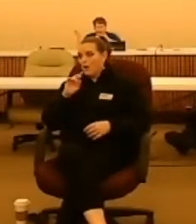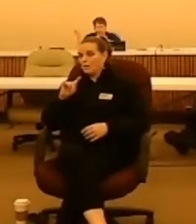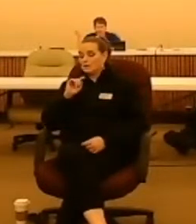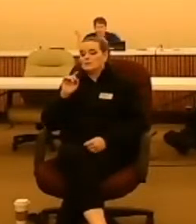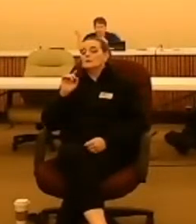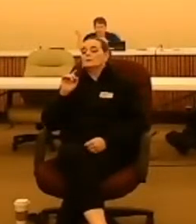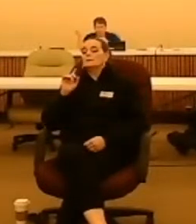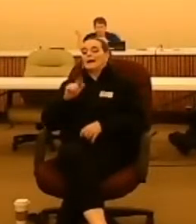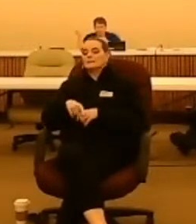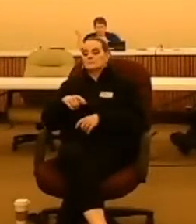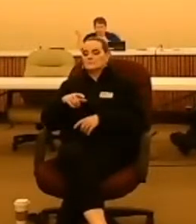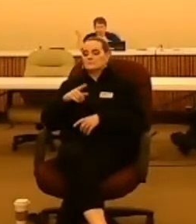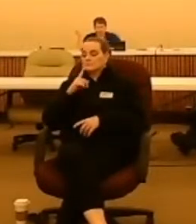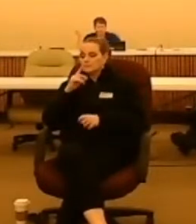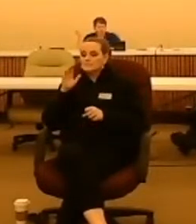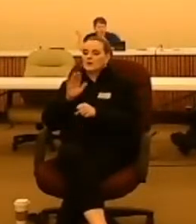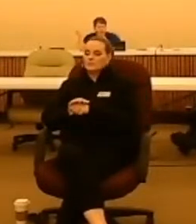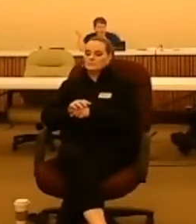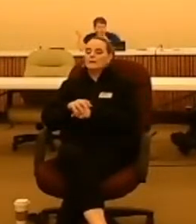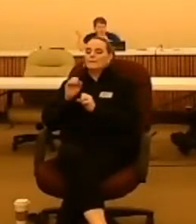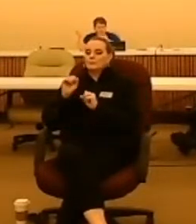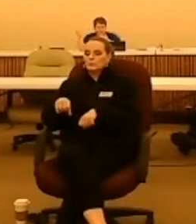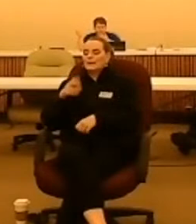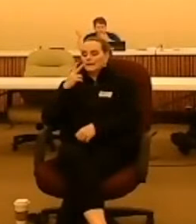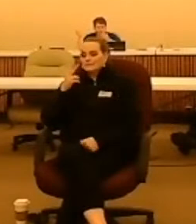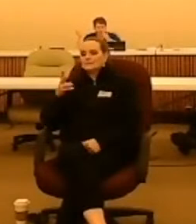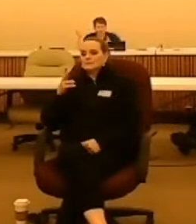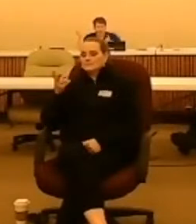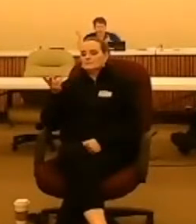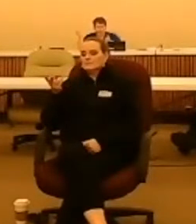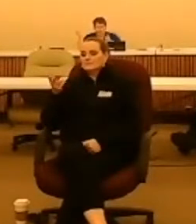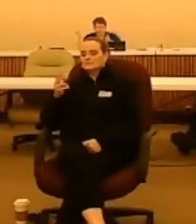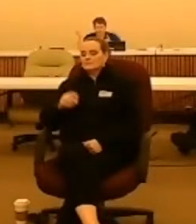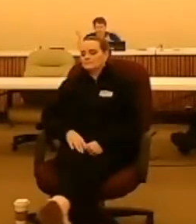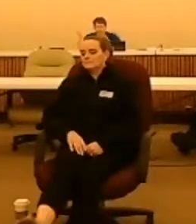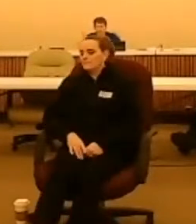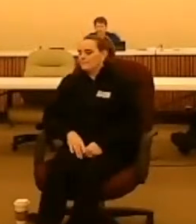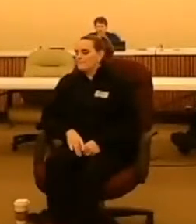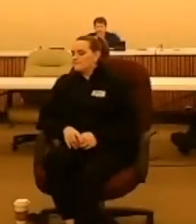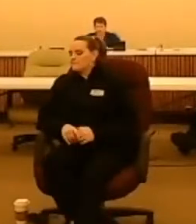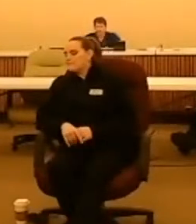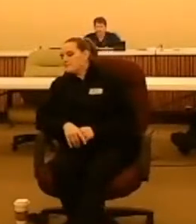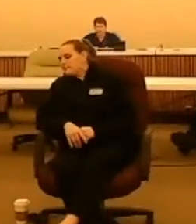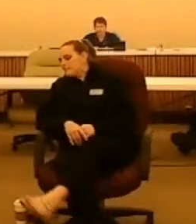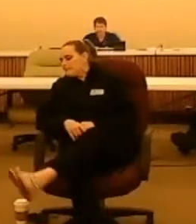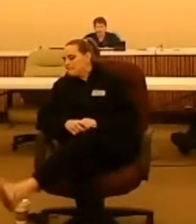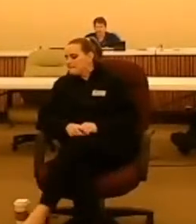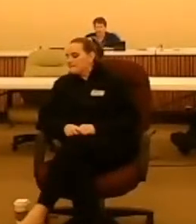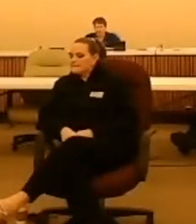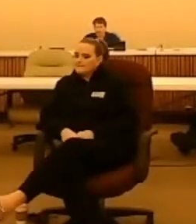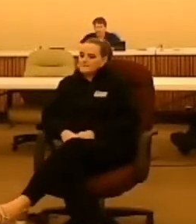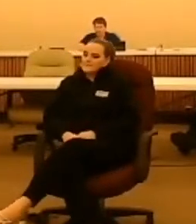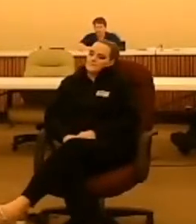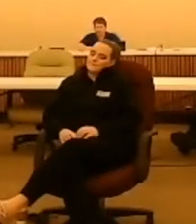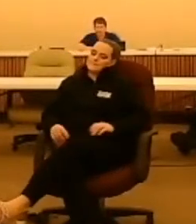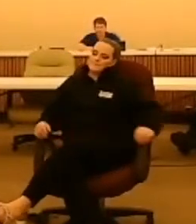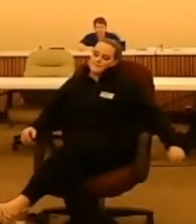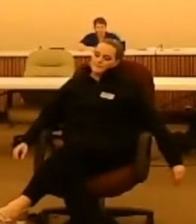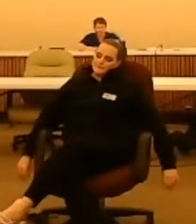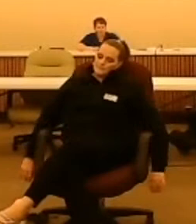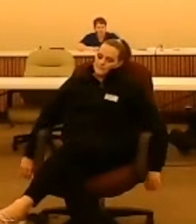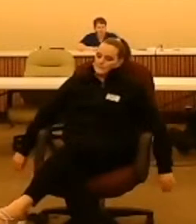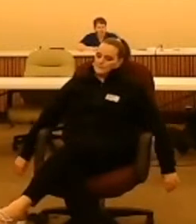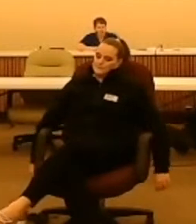no hedgerows are going to end up along where they can block the sight lines coming out of this